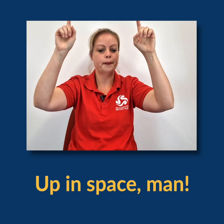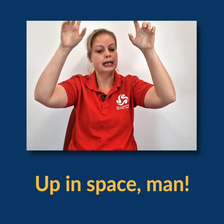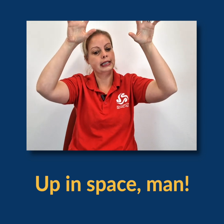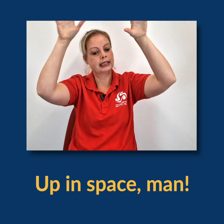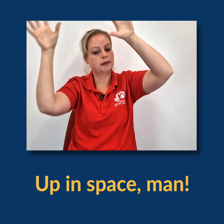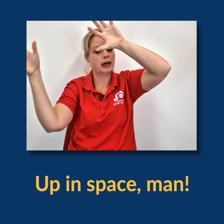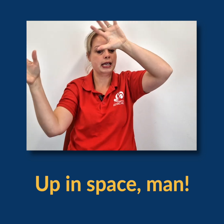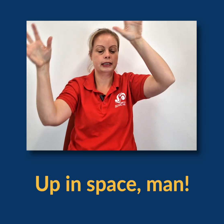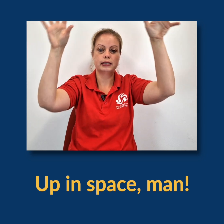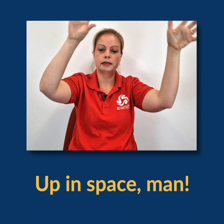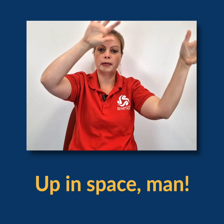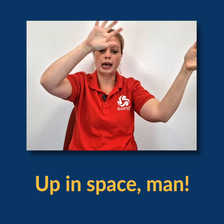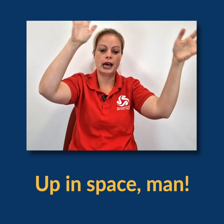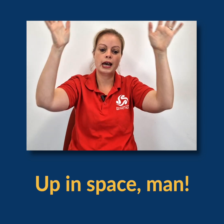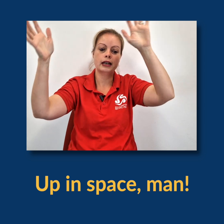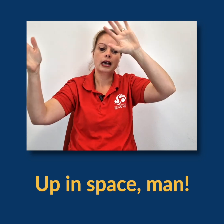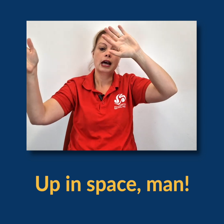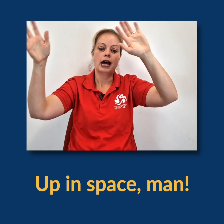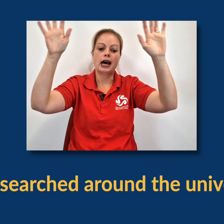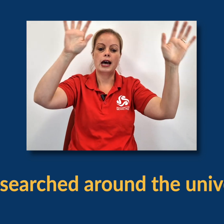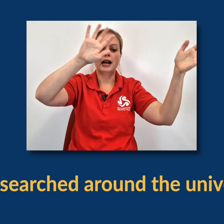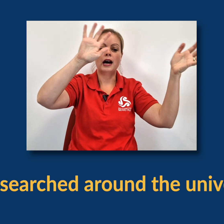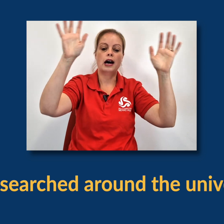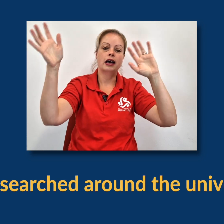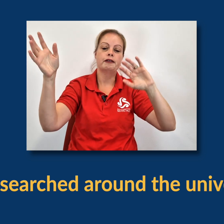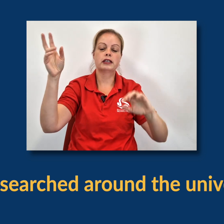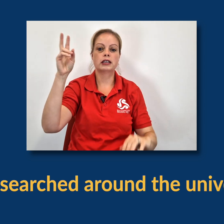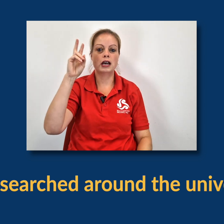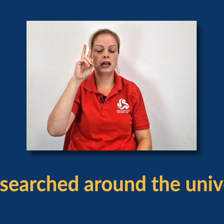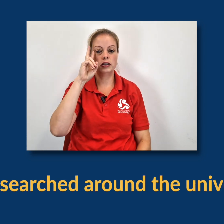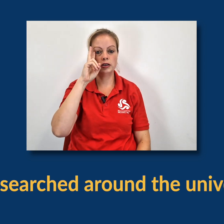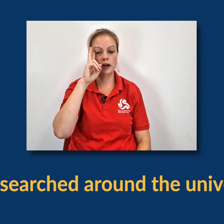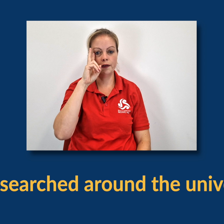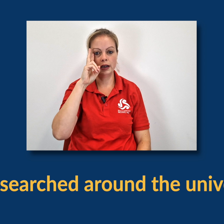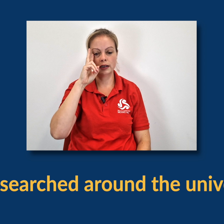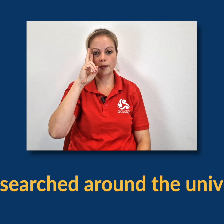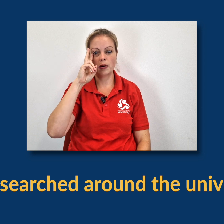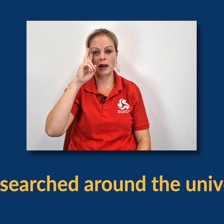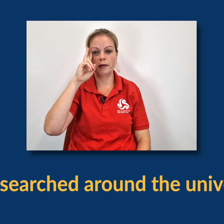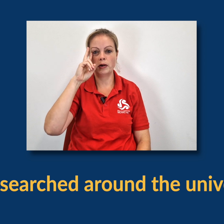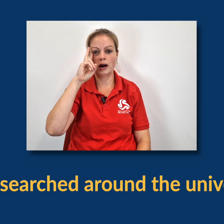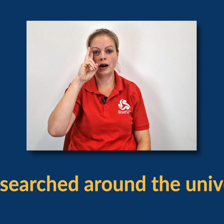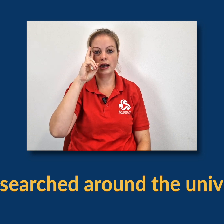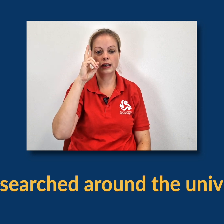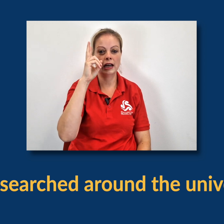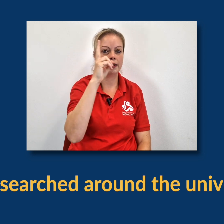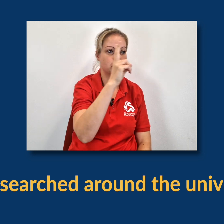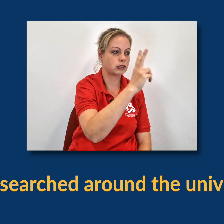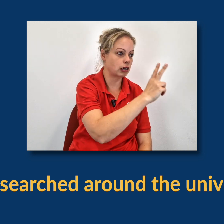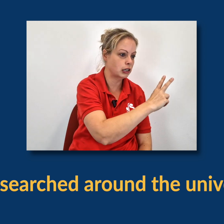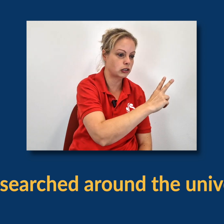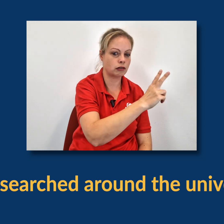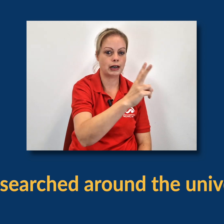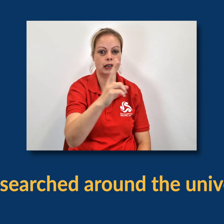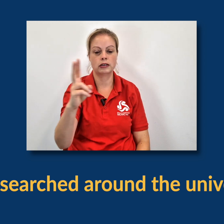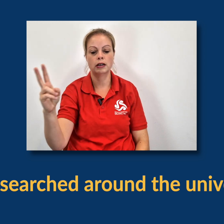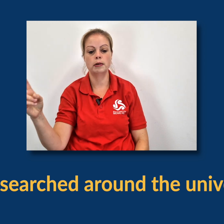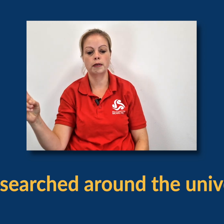in space, man. And I've searched, two fingers coming away from your eye, and you're going to have a little search around, so you're going to move them